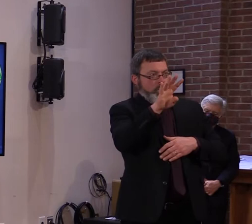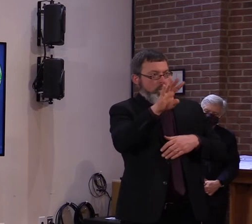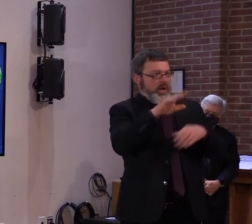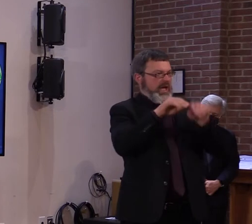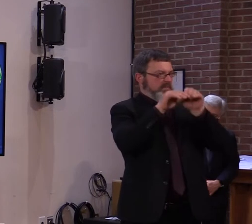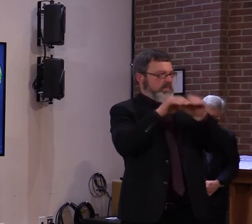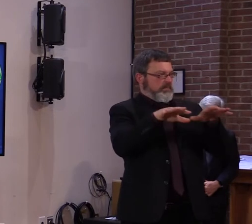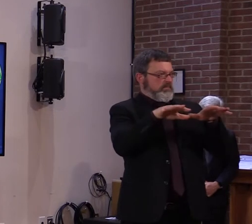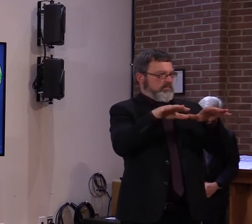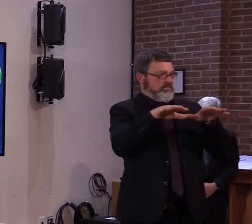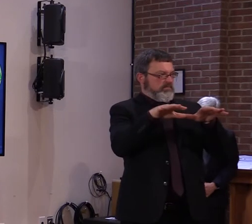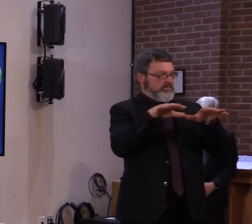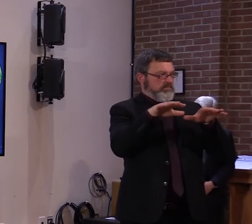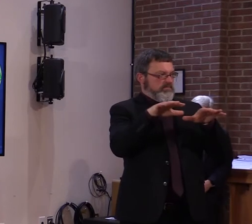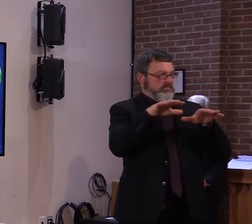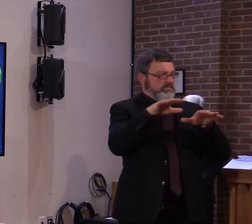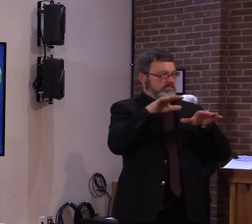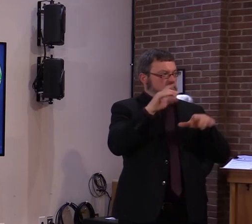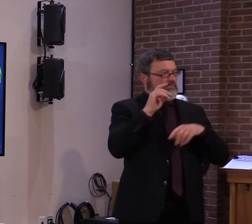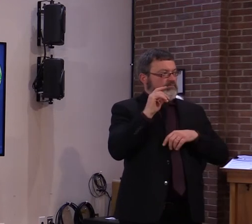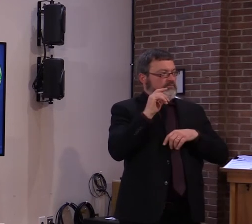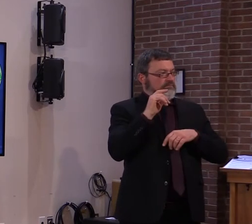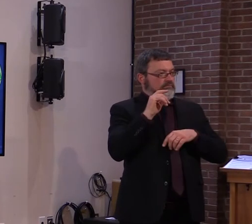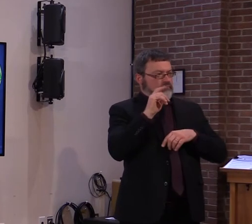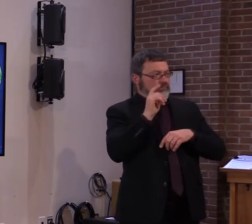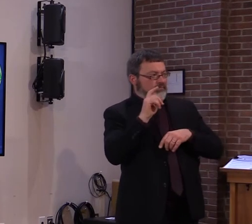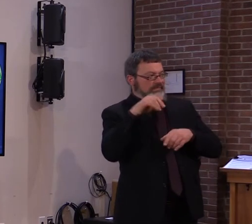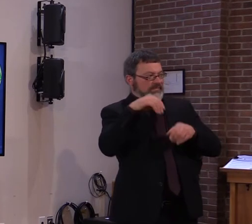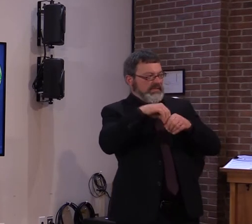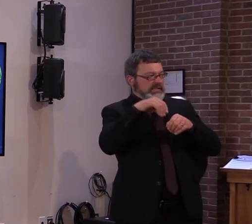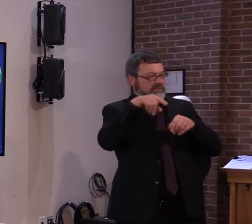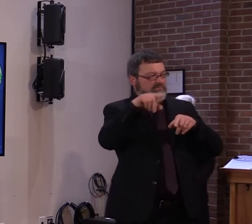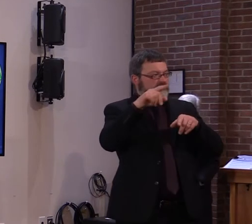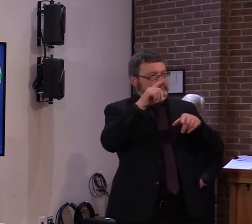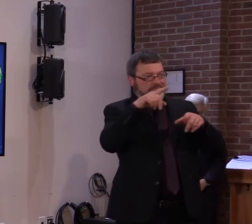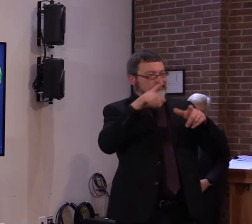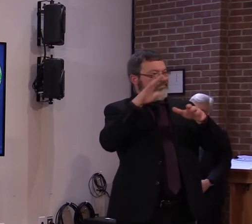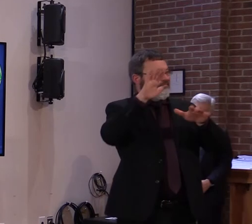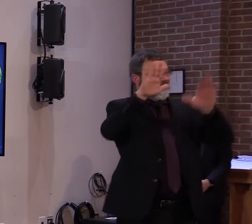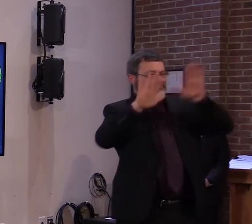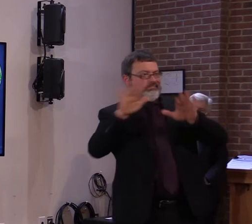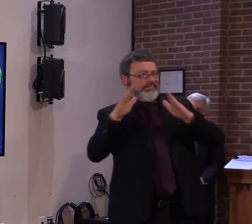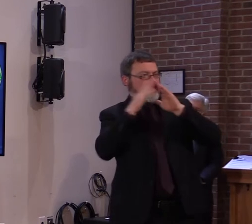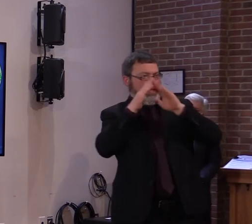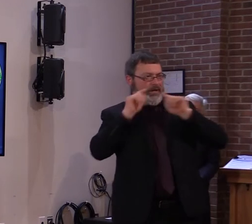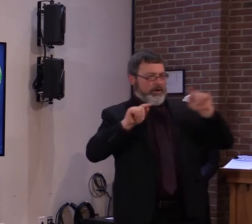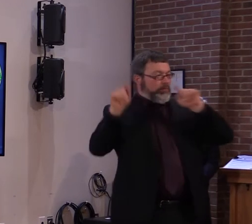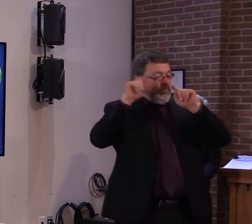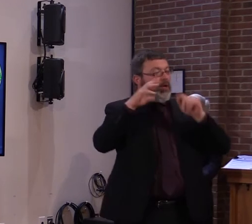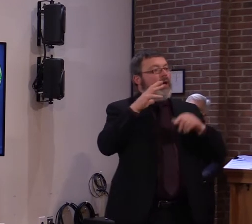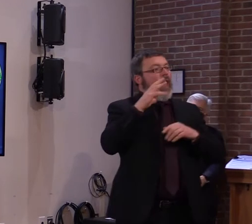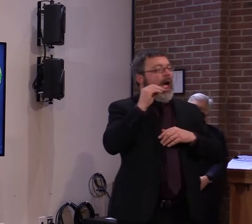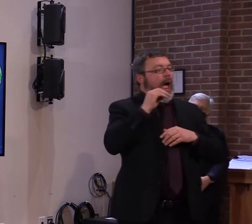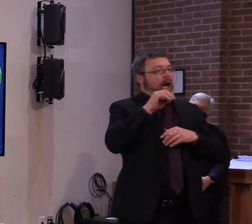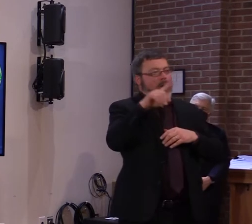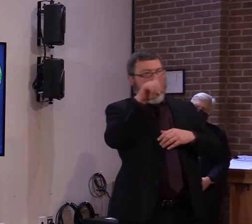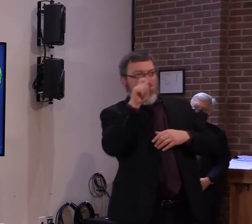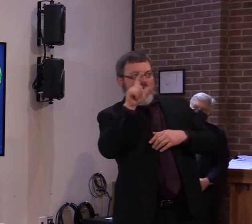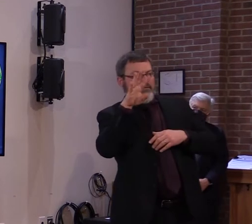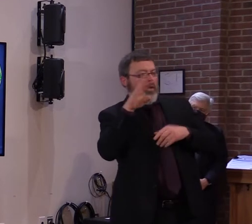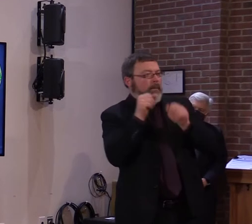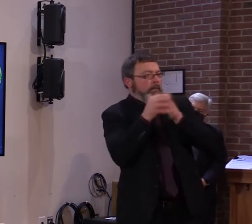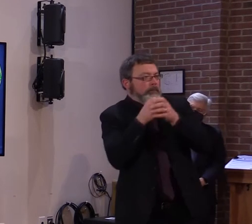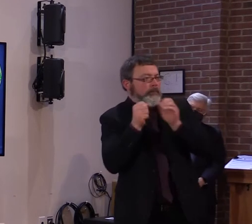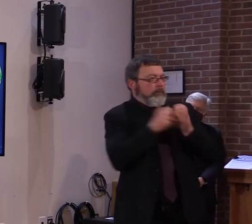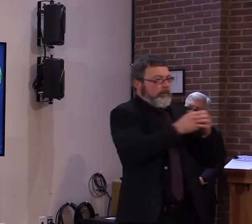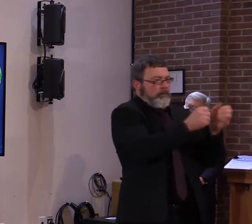are instances when contact tracing identifies a possible exposure in a facility that warrants a follow-up with